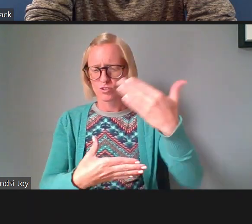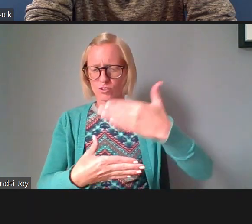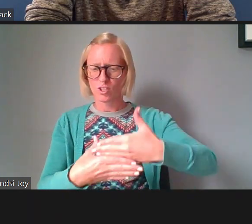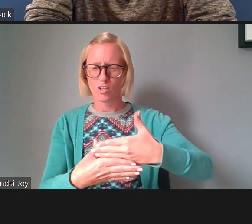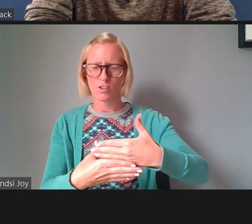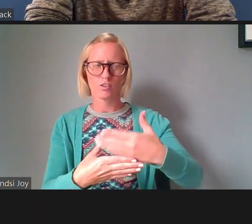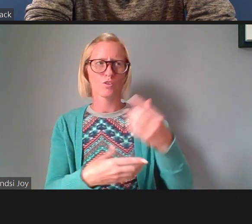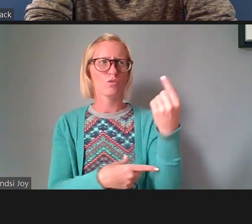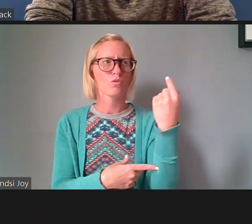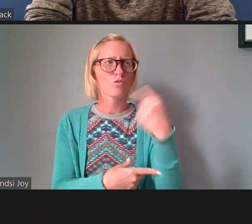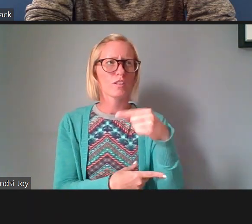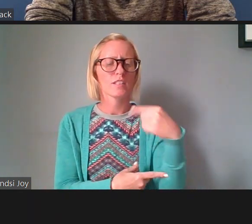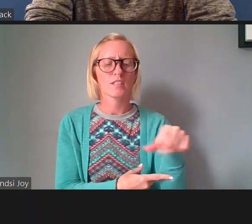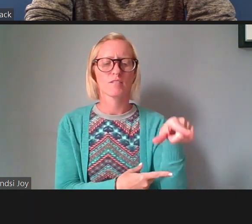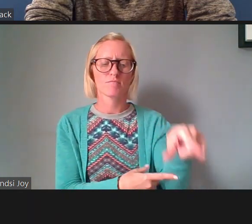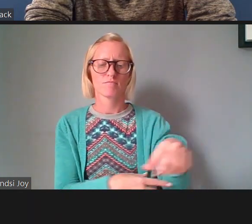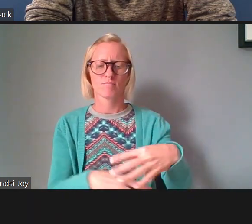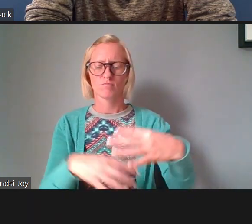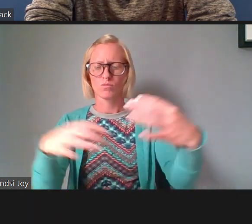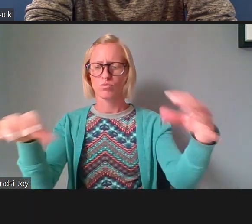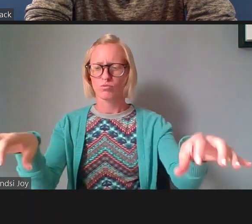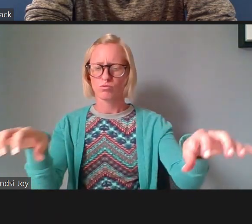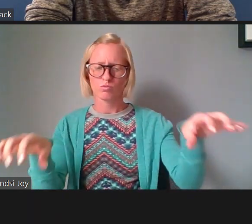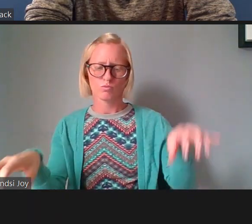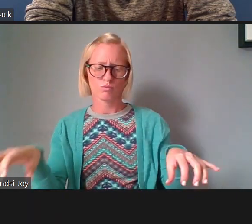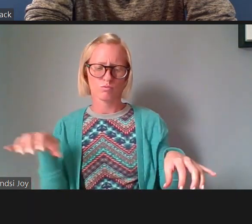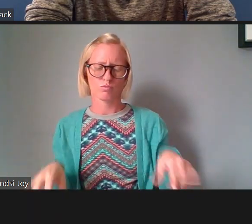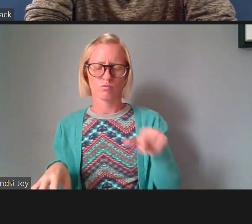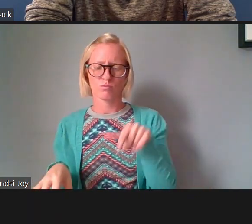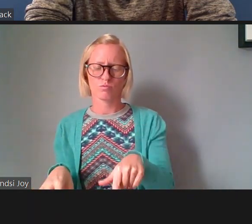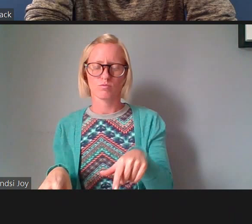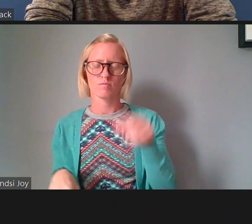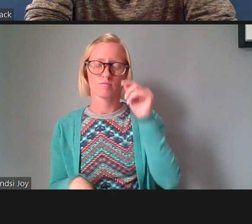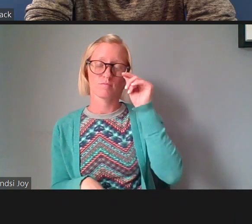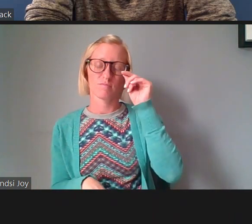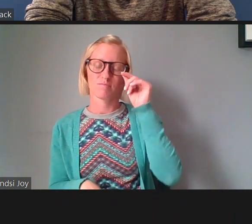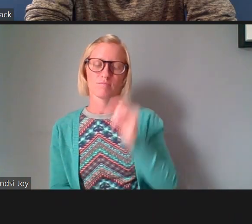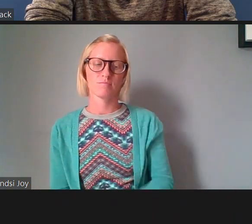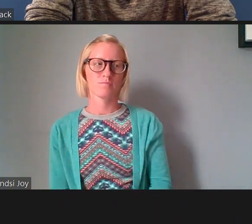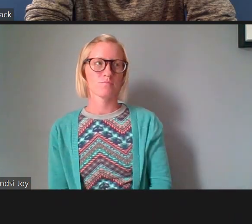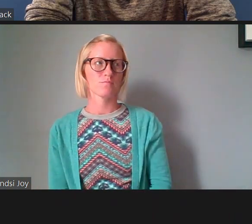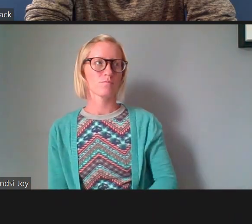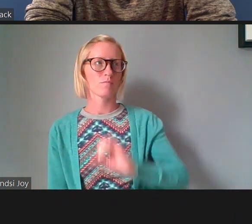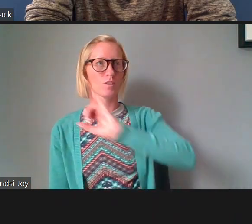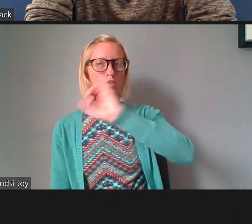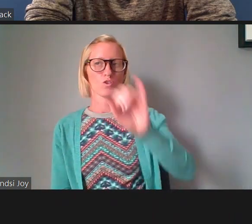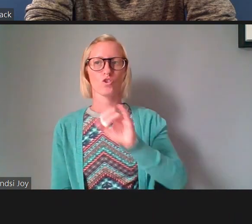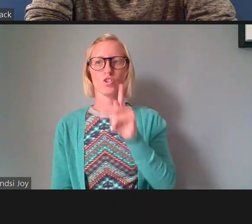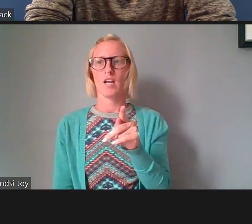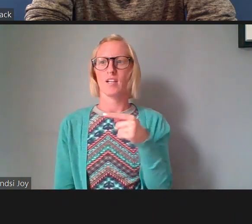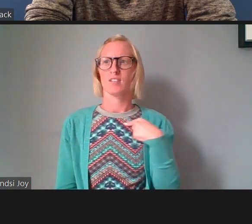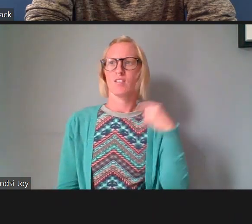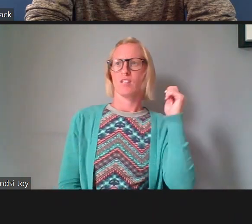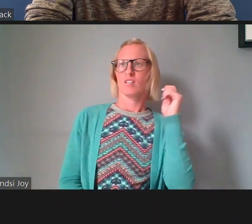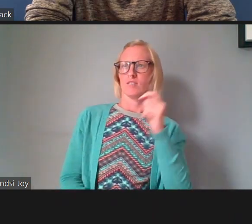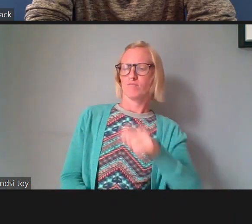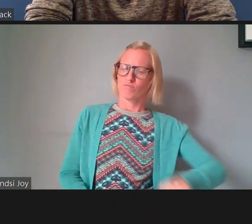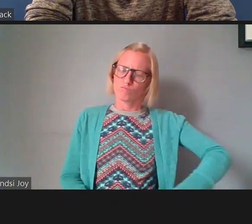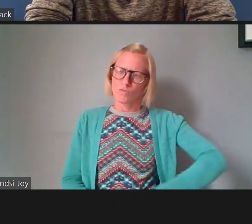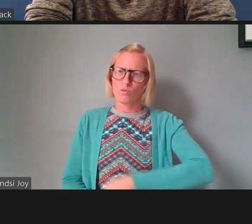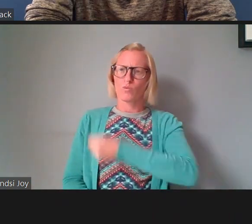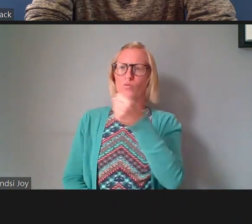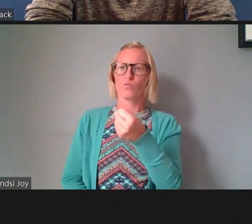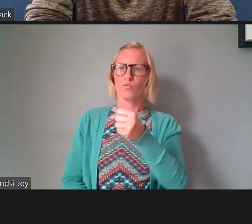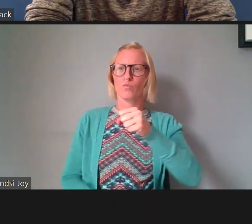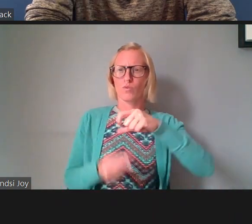aromatic, and the many buds were waxen green and folded up against the light. Jack slashed at one with his knife, and the